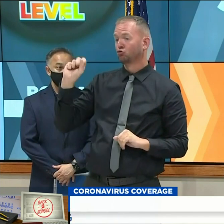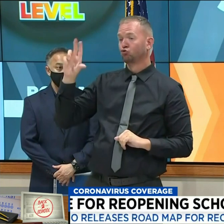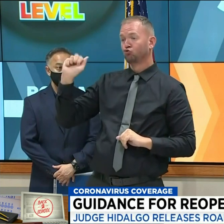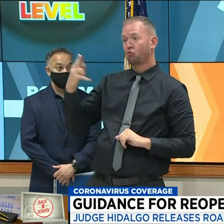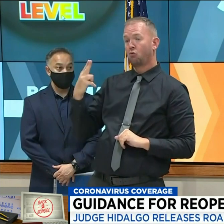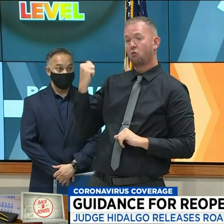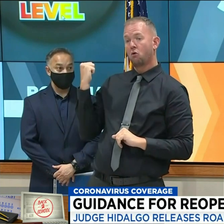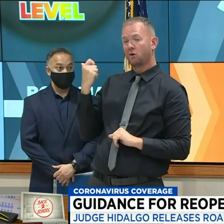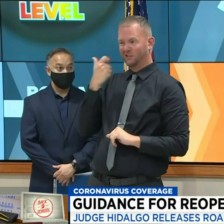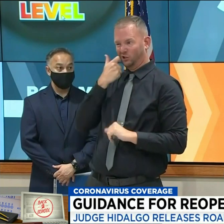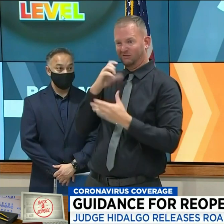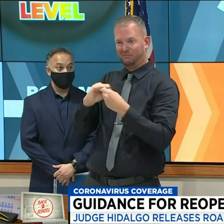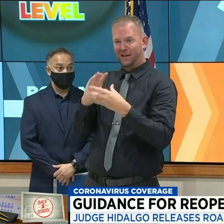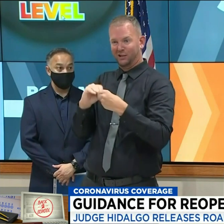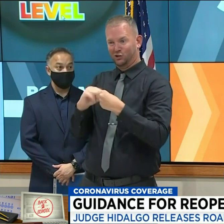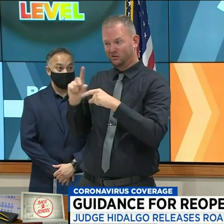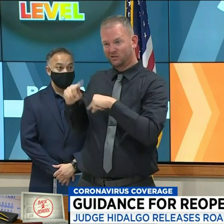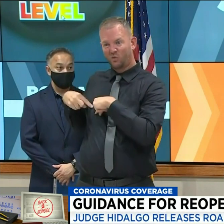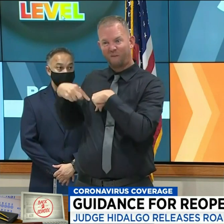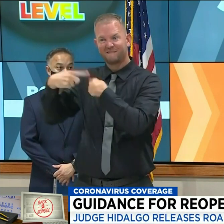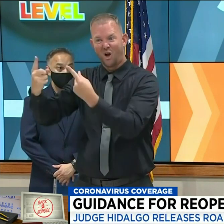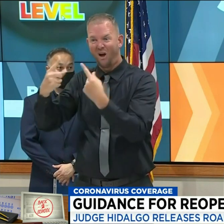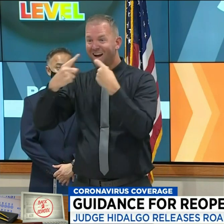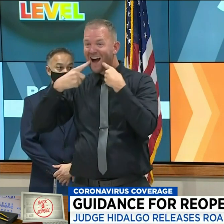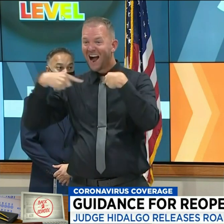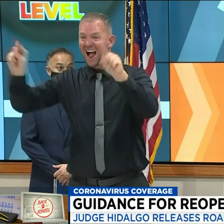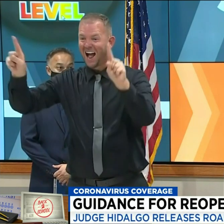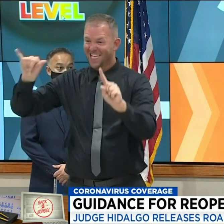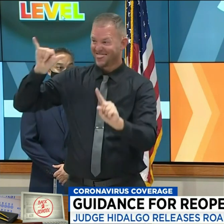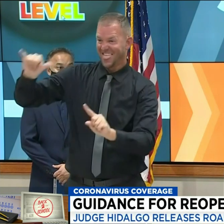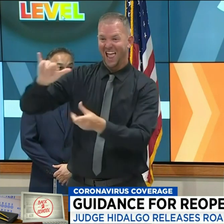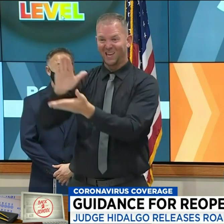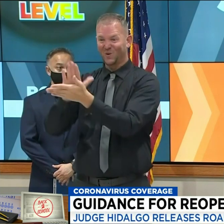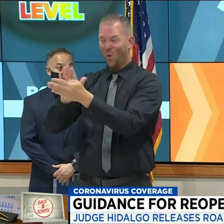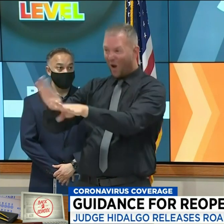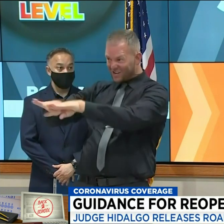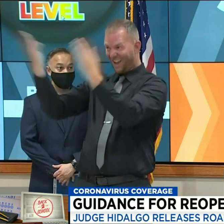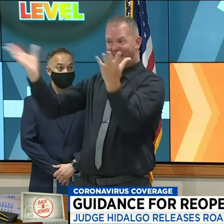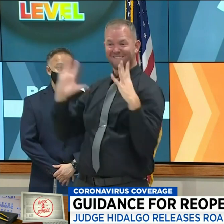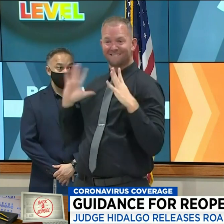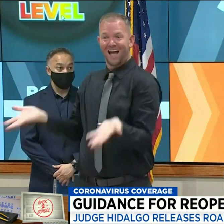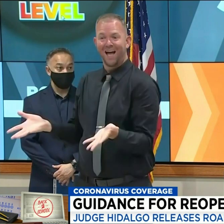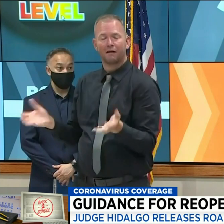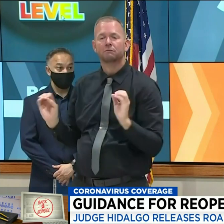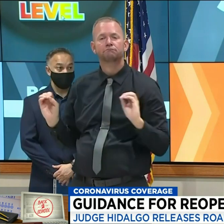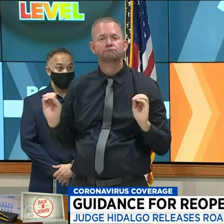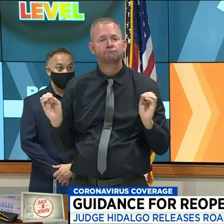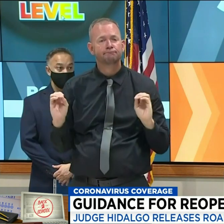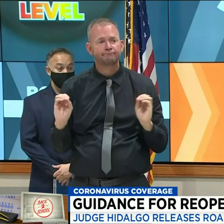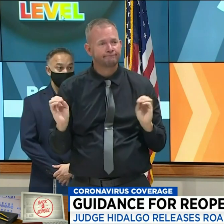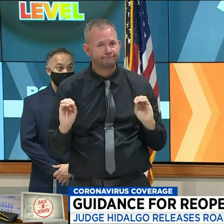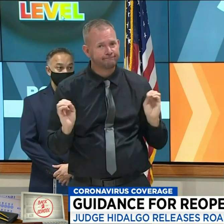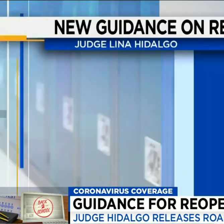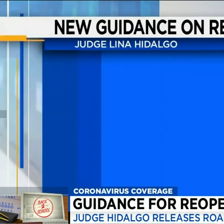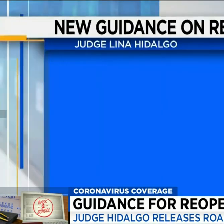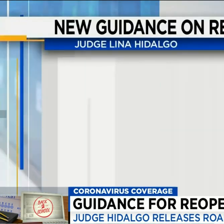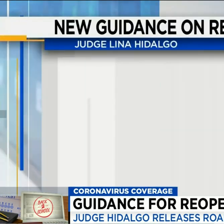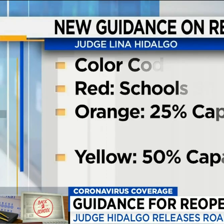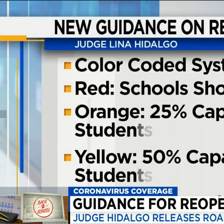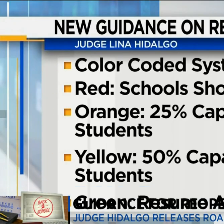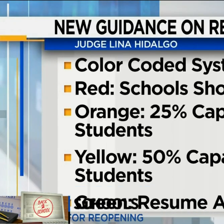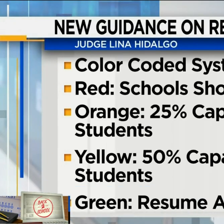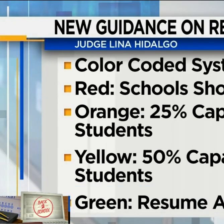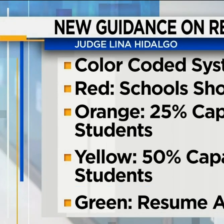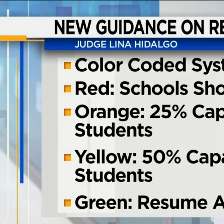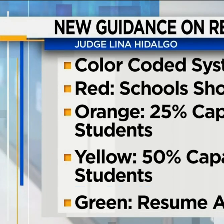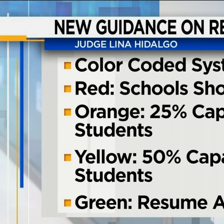a community with numbers such as ours, either now or anytime soon. With that,